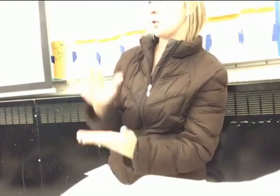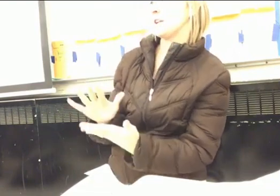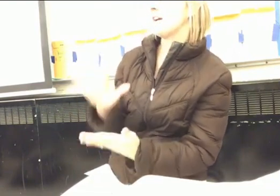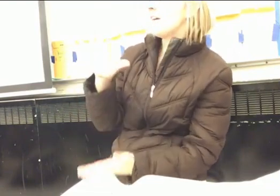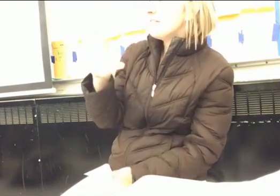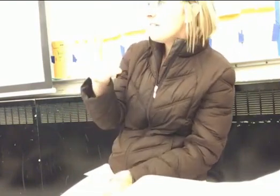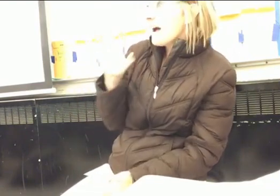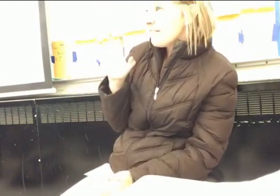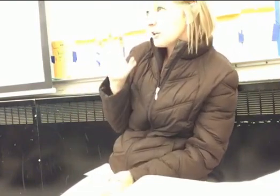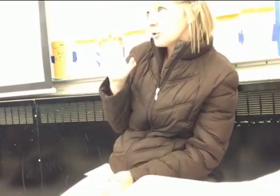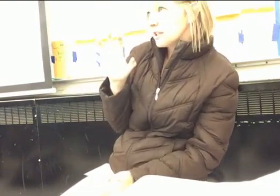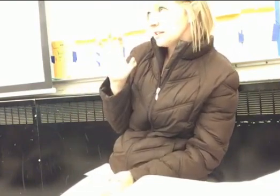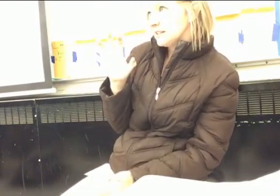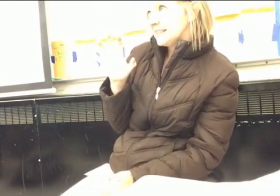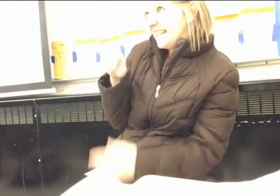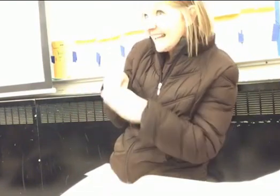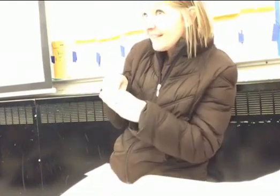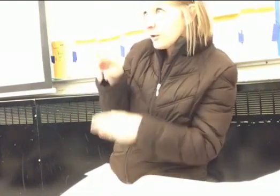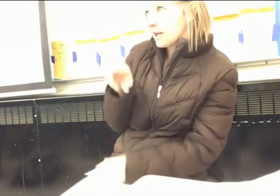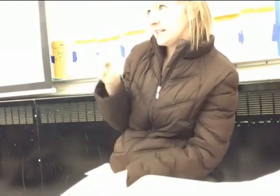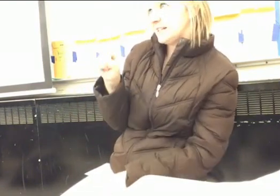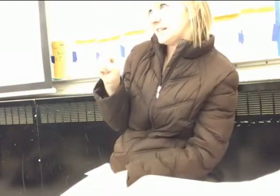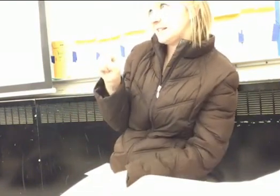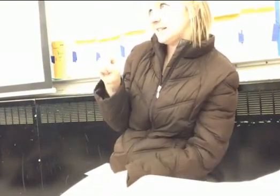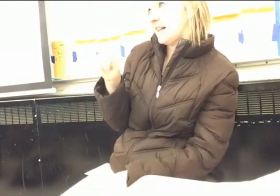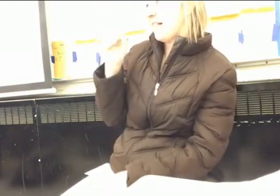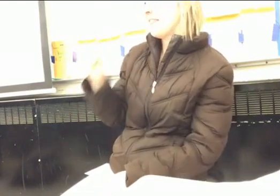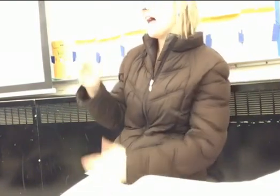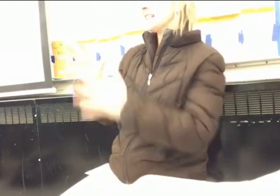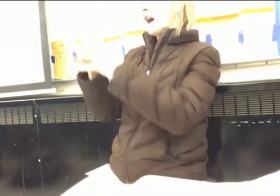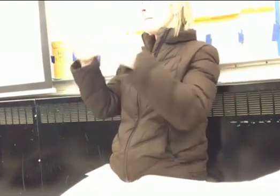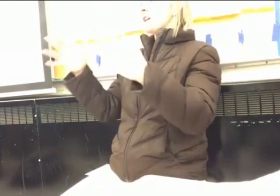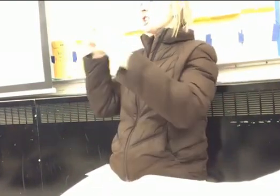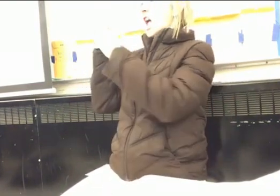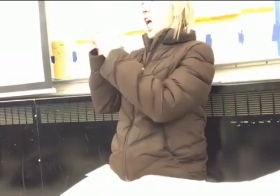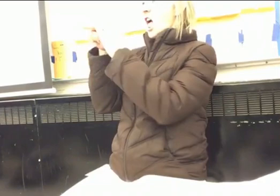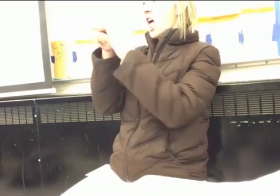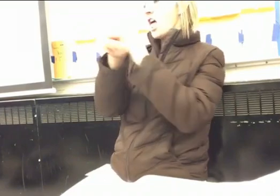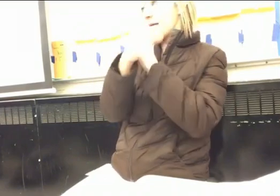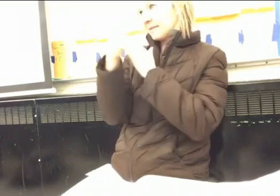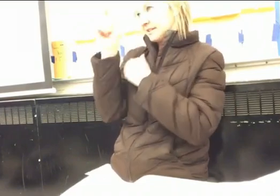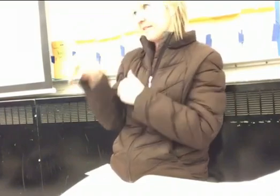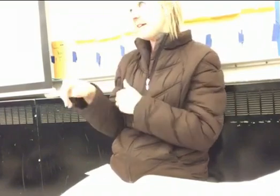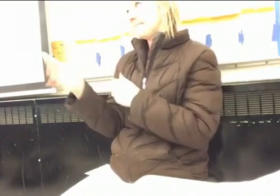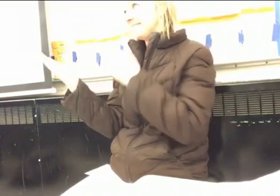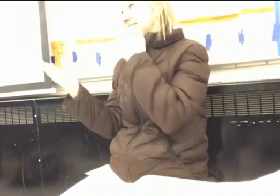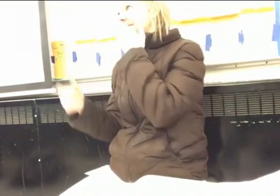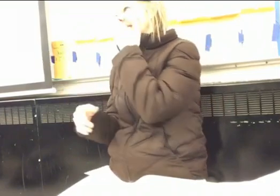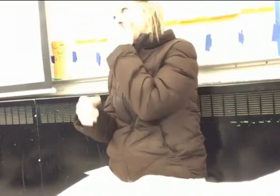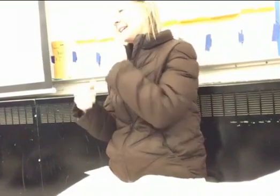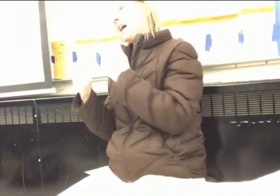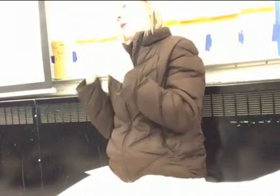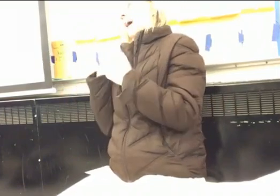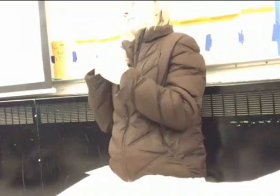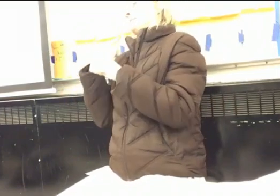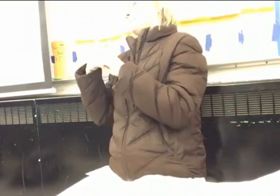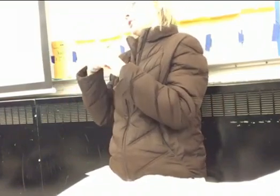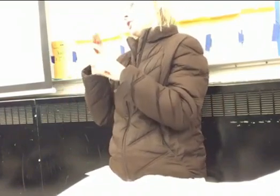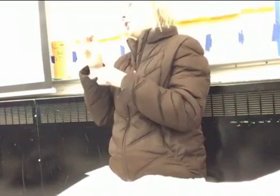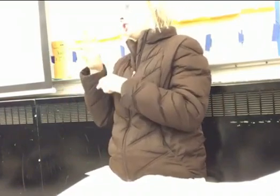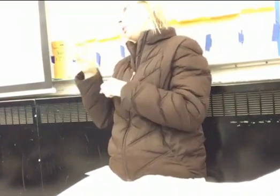about 500 in the United States. That's how massively they declined because of this. Now, we do have some good